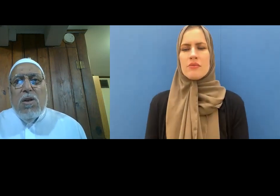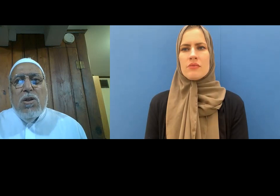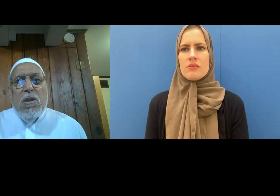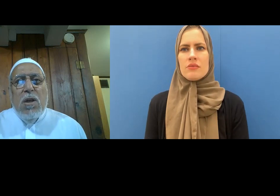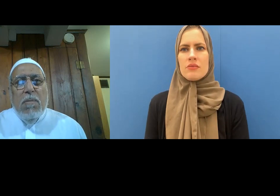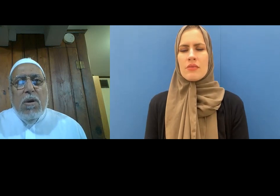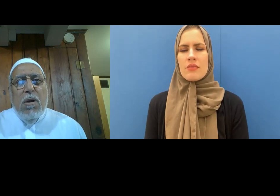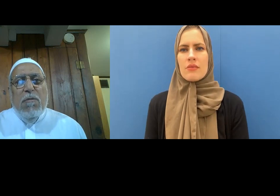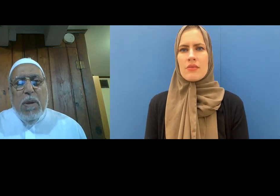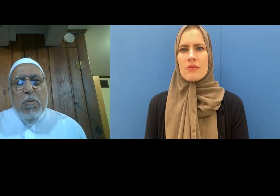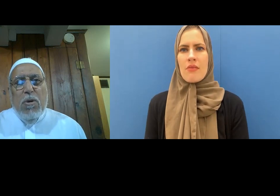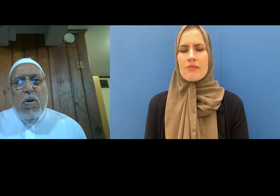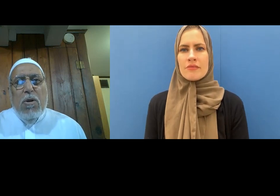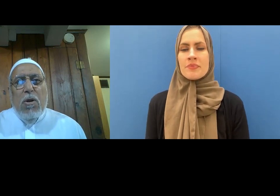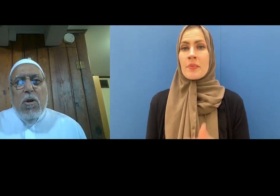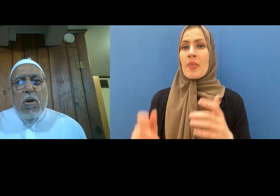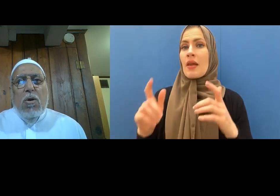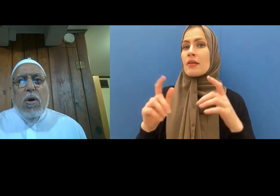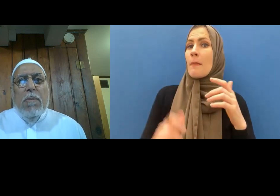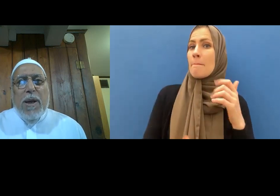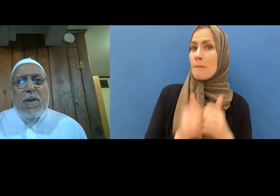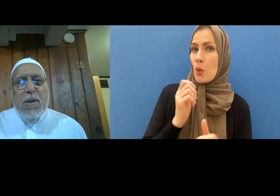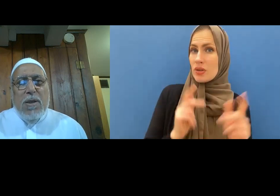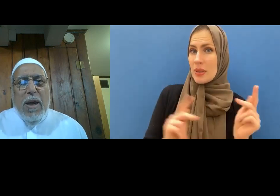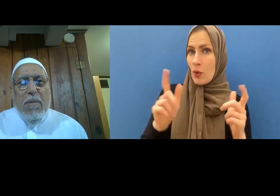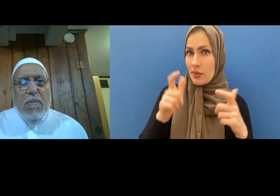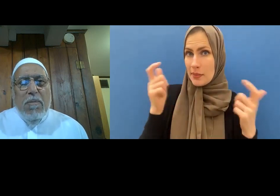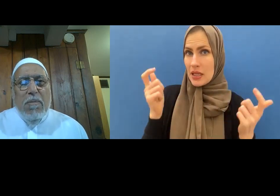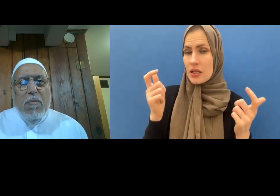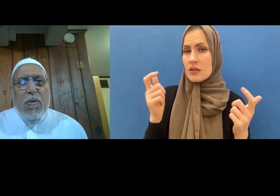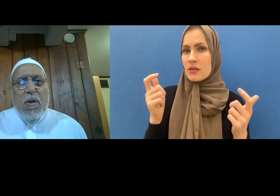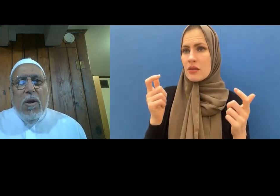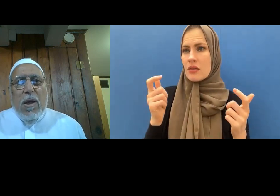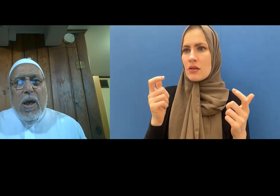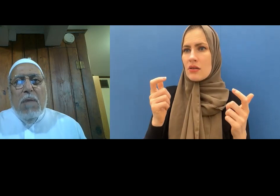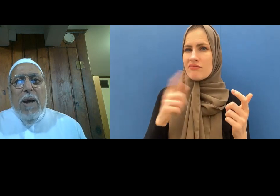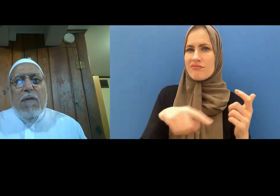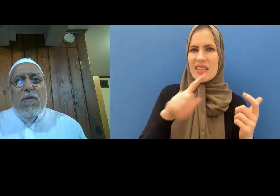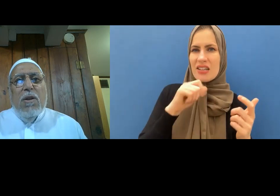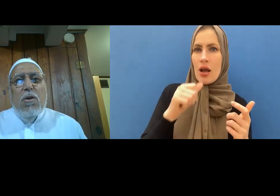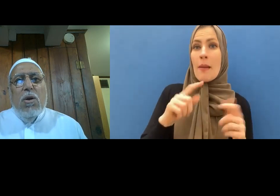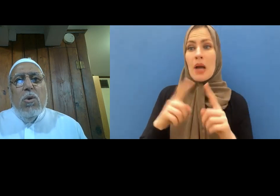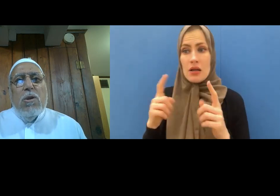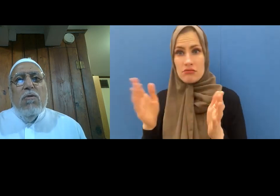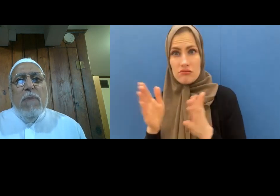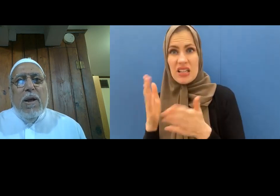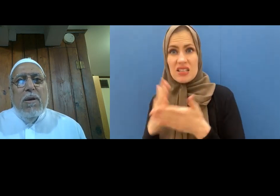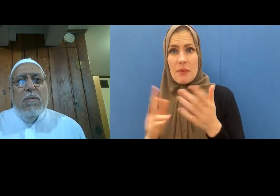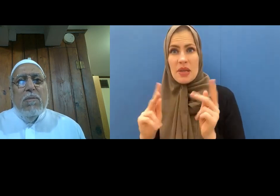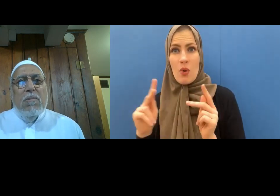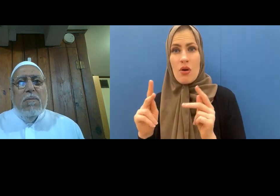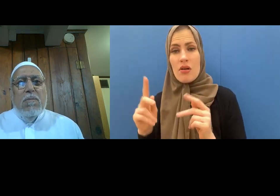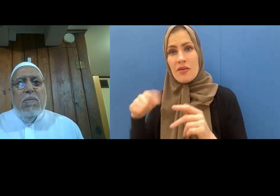The largest number of people who embraced Islam came after the conquest of